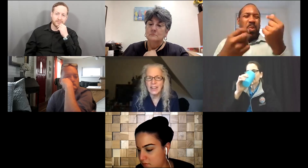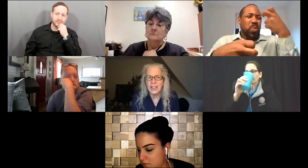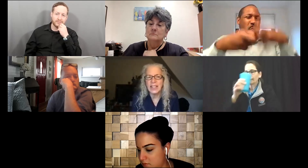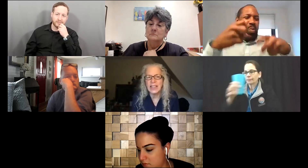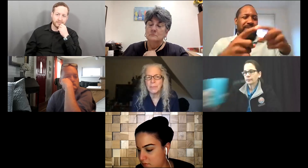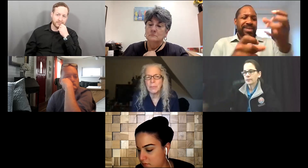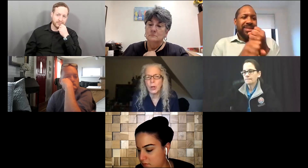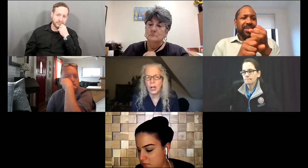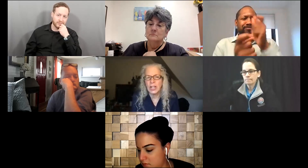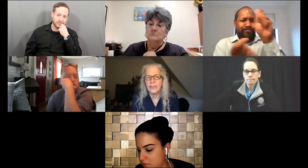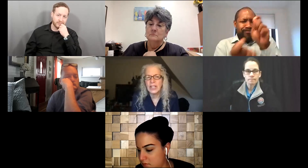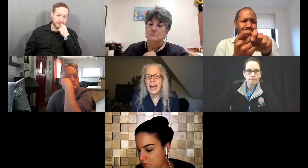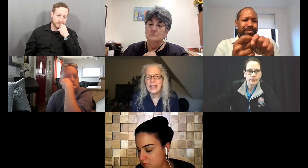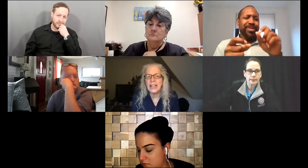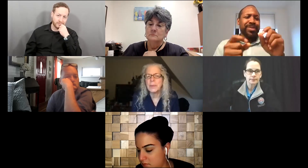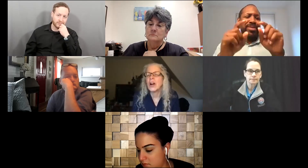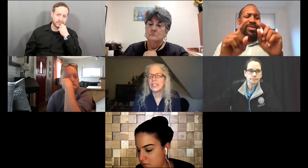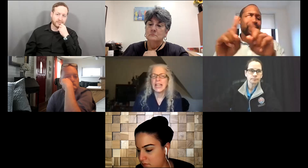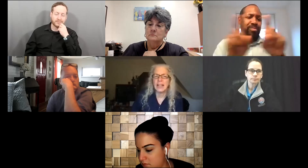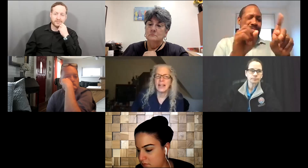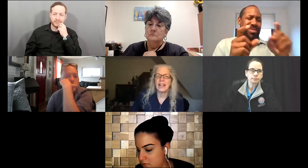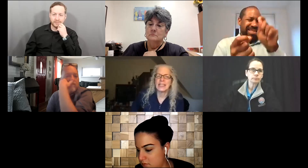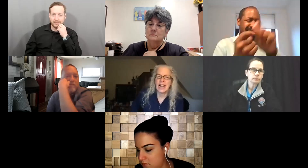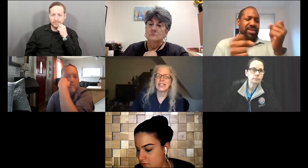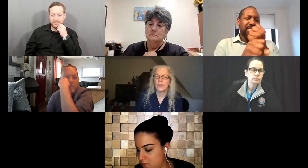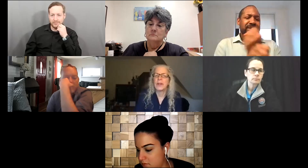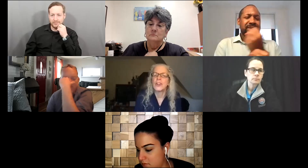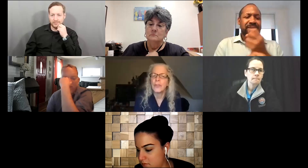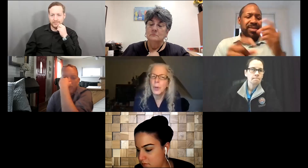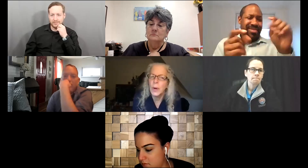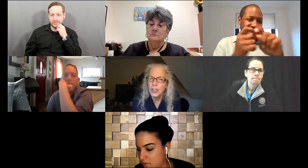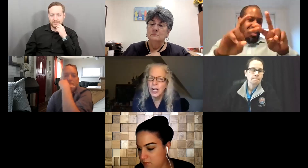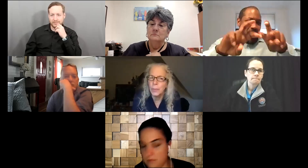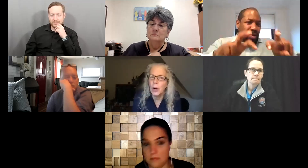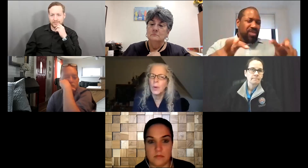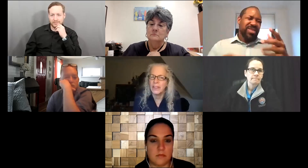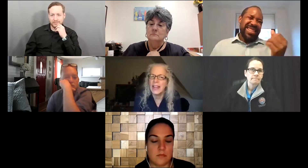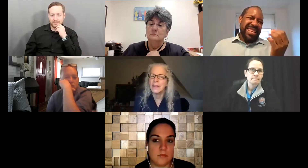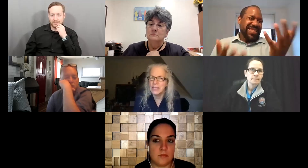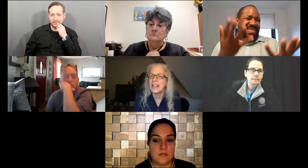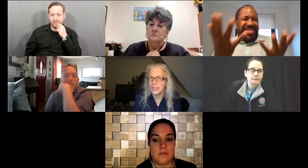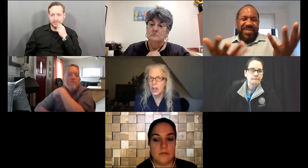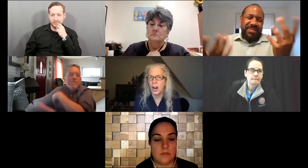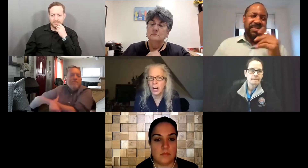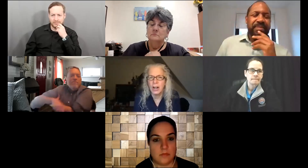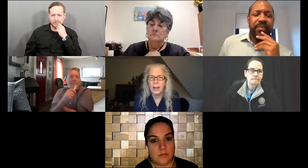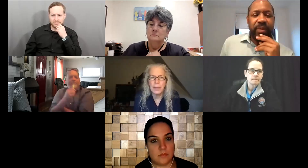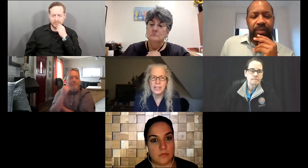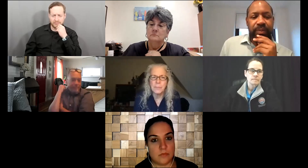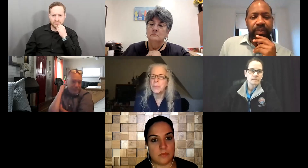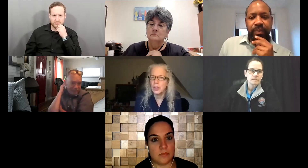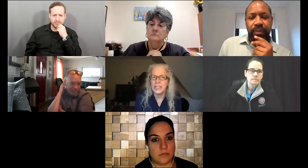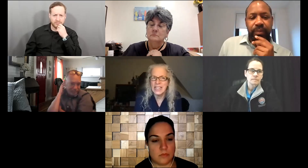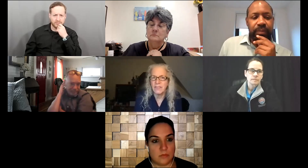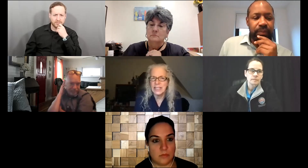That I feel like they'd be put off. I think it would be hard to get exact information from a questionnaire about whether they themselves are,